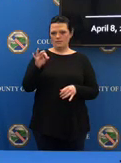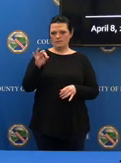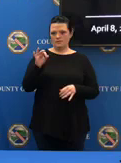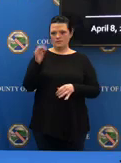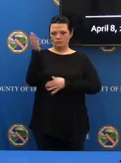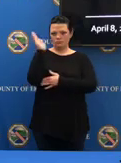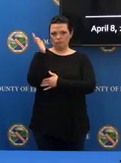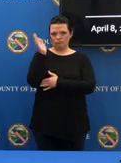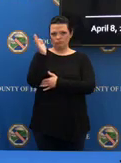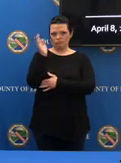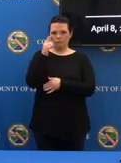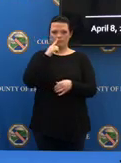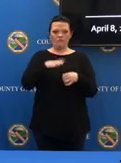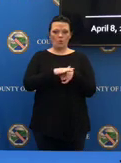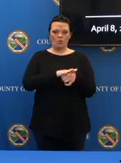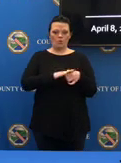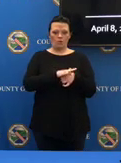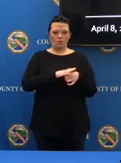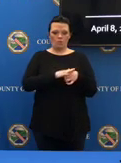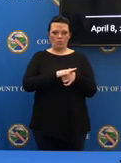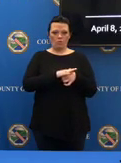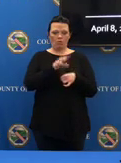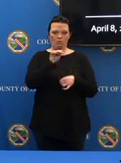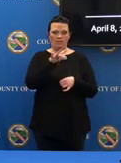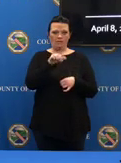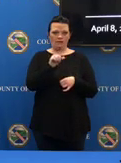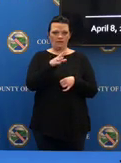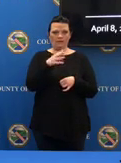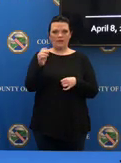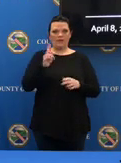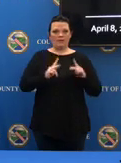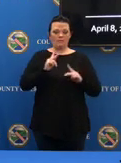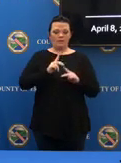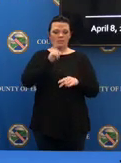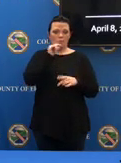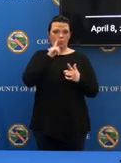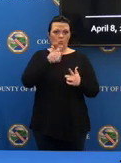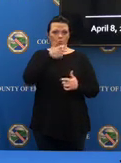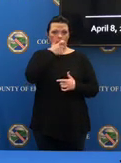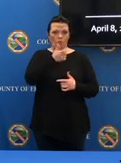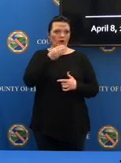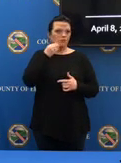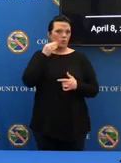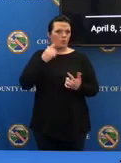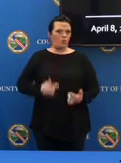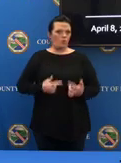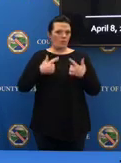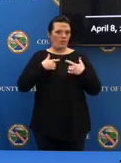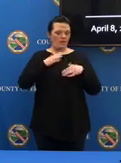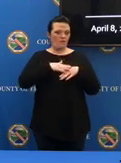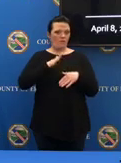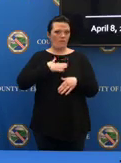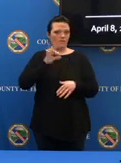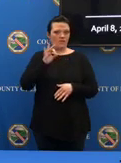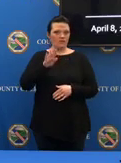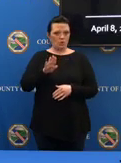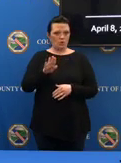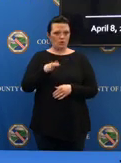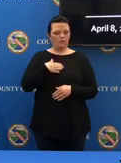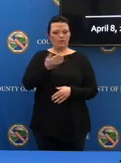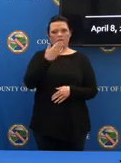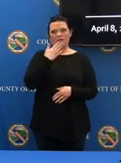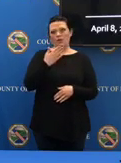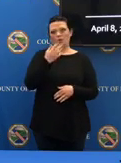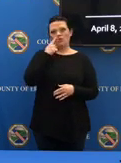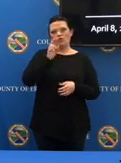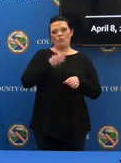local media as well as those that are watching live on my Facebook Live County Executive page. Thank you